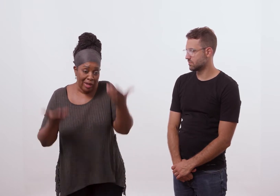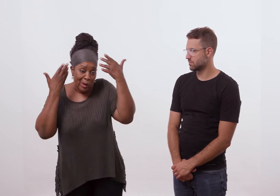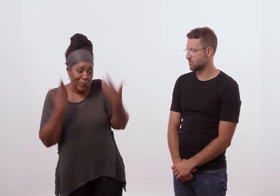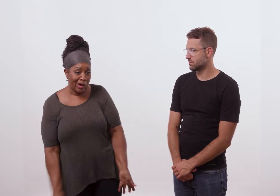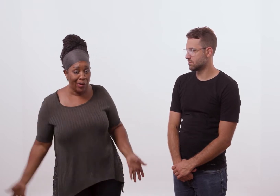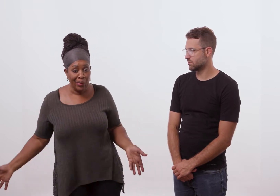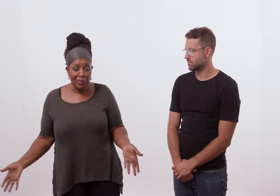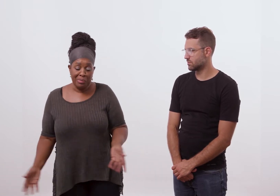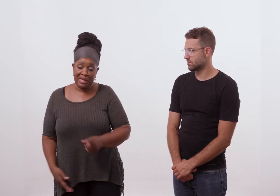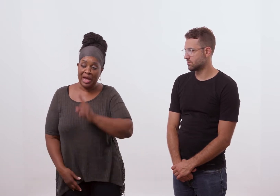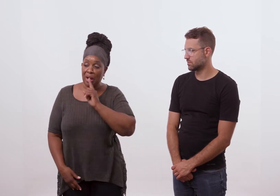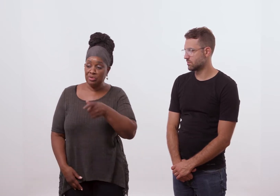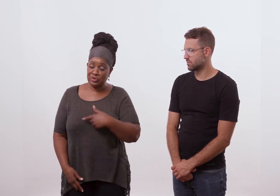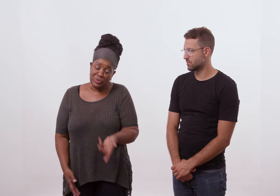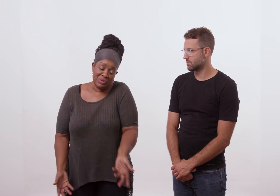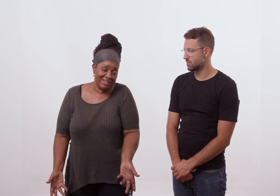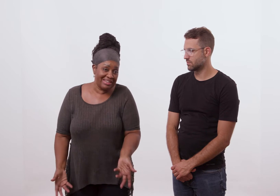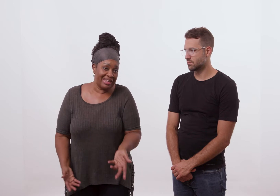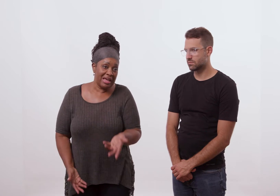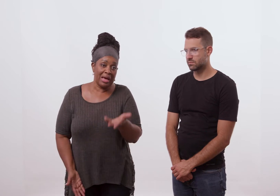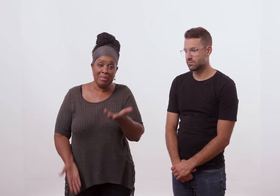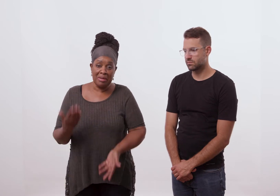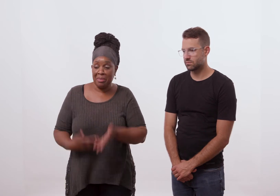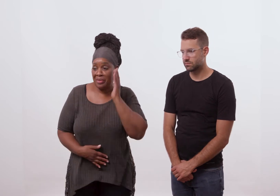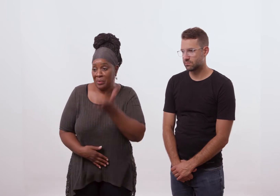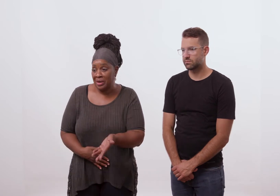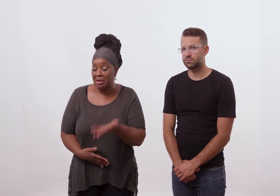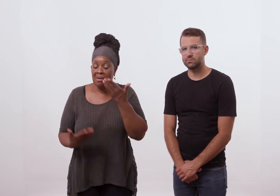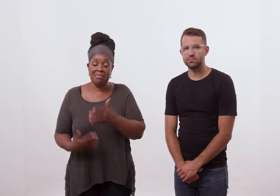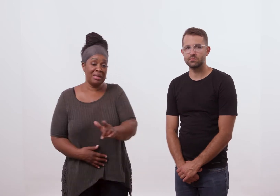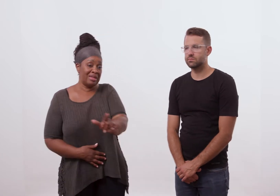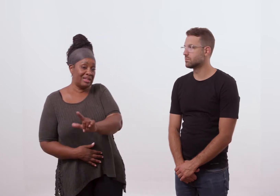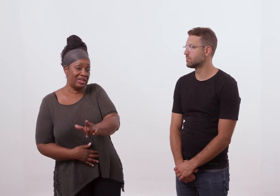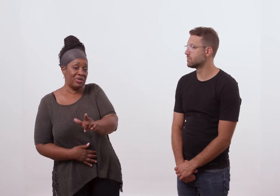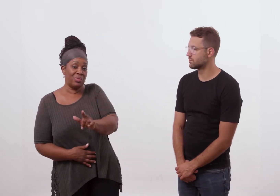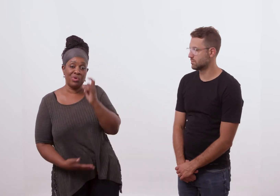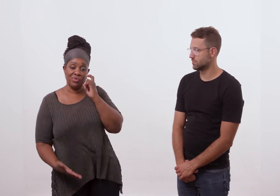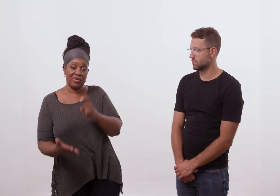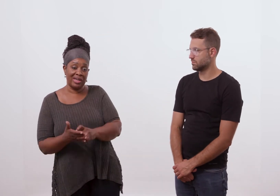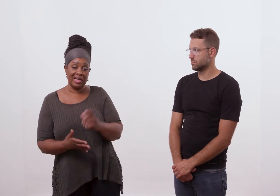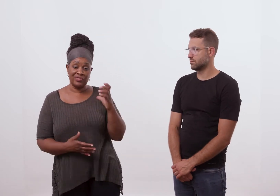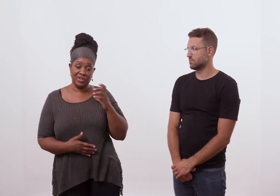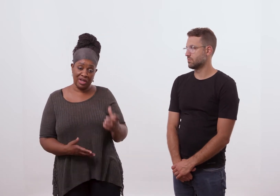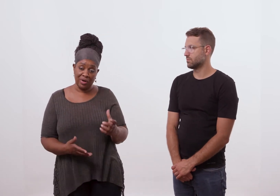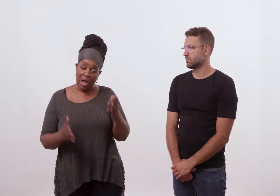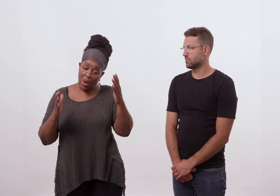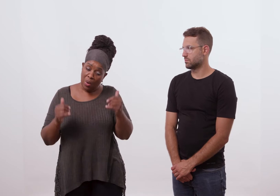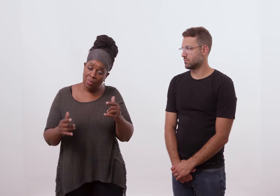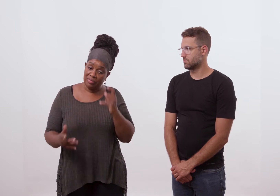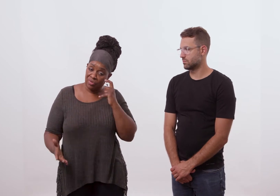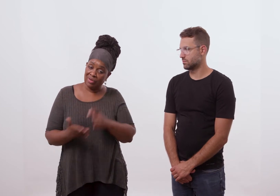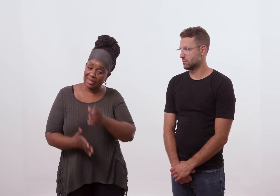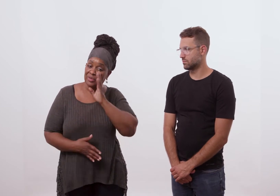would welcome it. Well, hopefully Leetah will come to her senses soon, for Cutter's sake and her